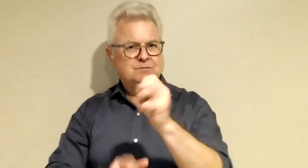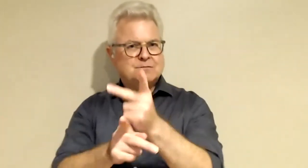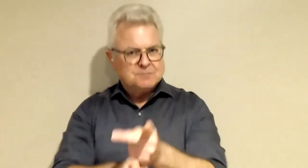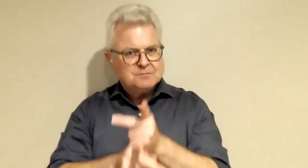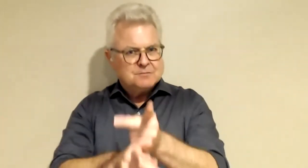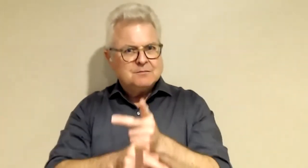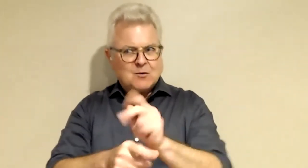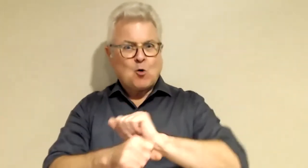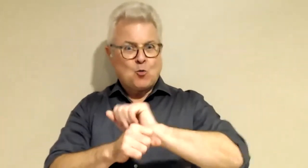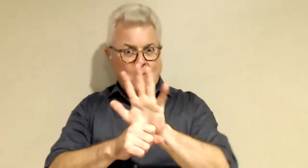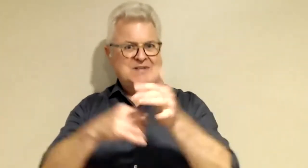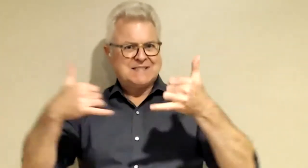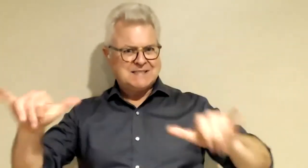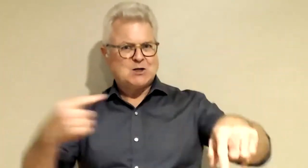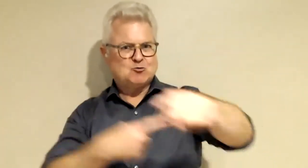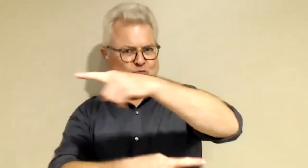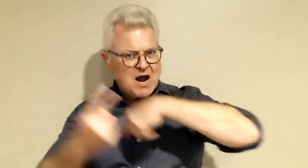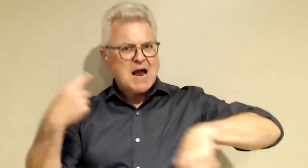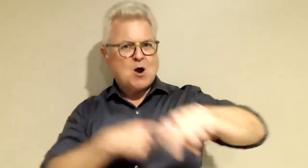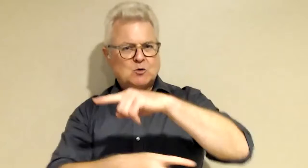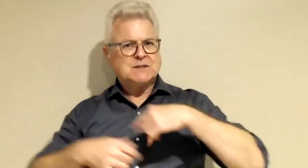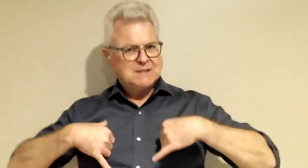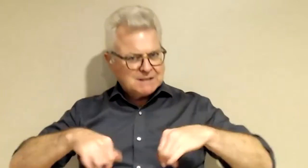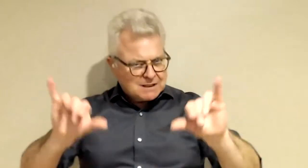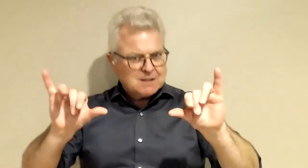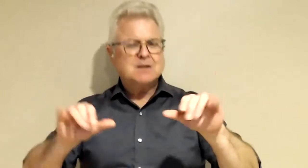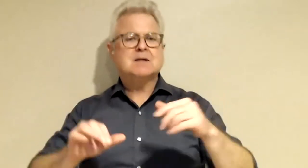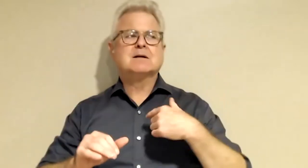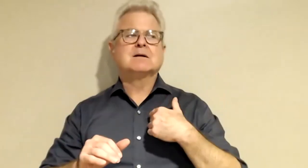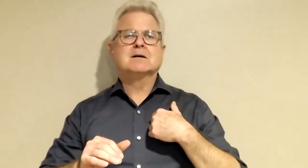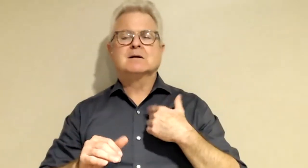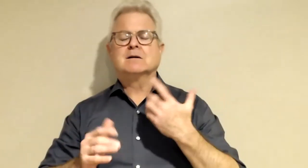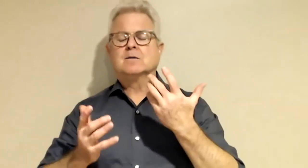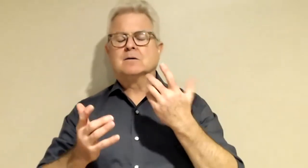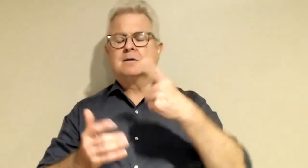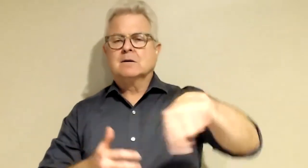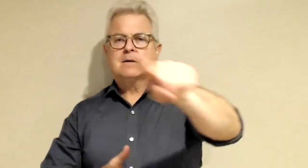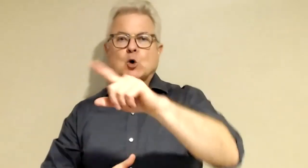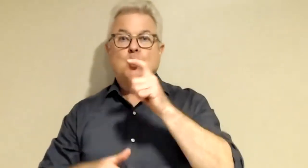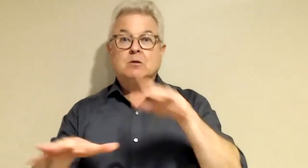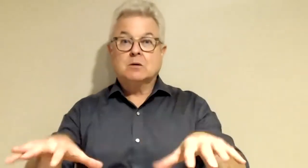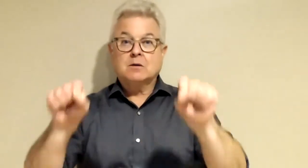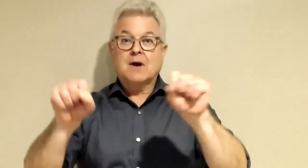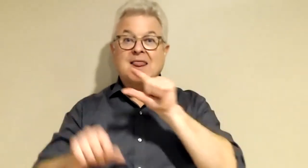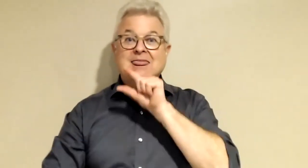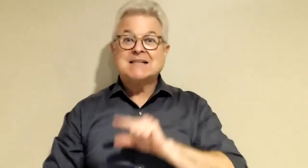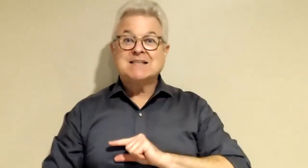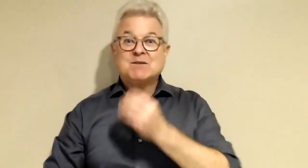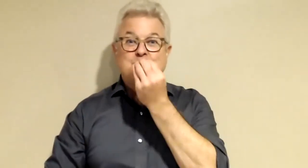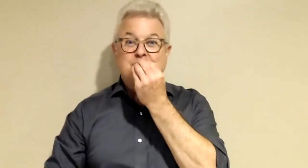I'm asking you to be mindful to use more precaution because we are going to be indoors. So I want you to know